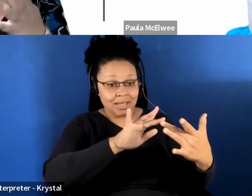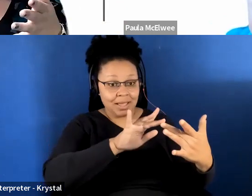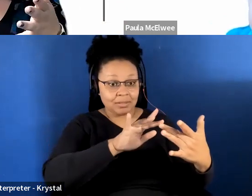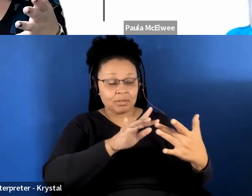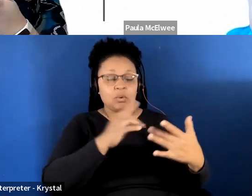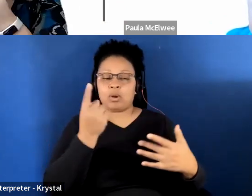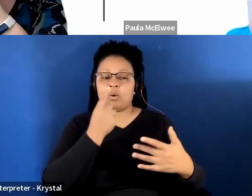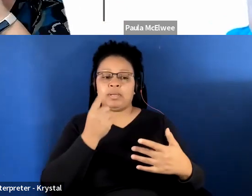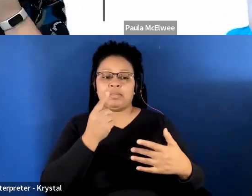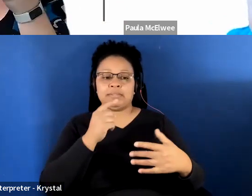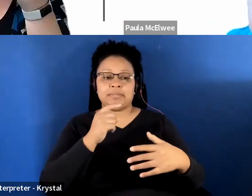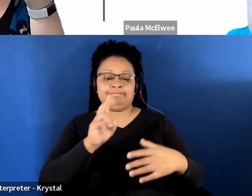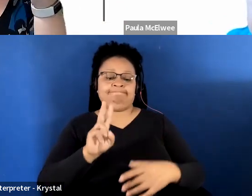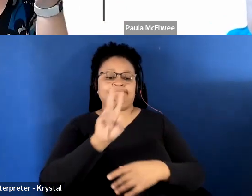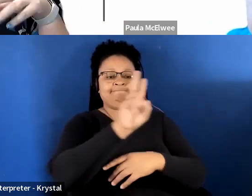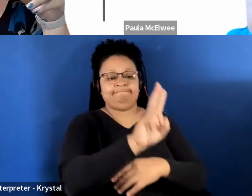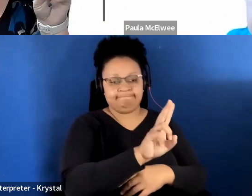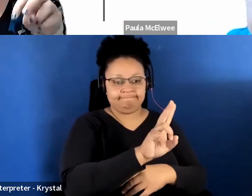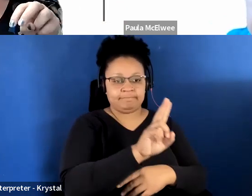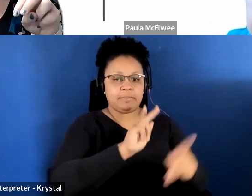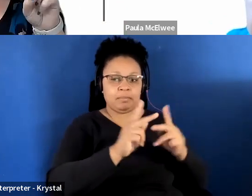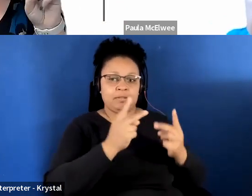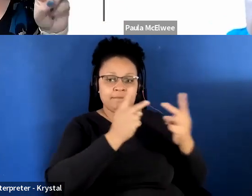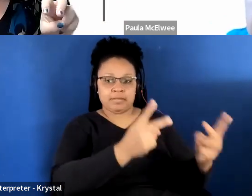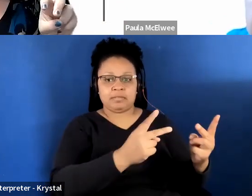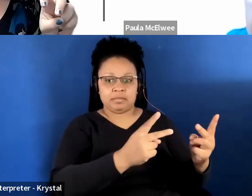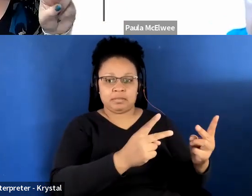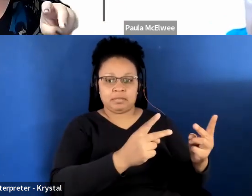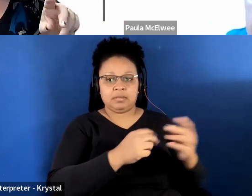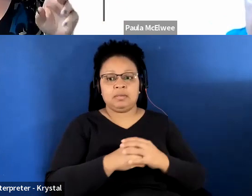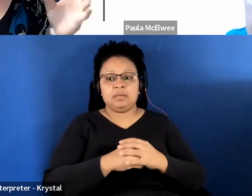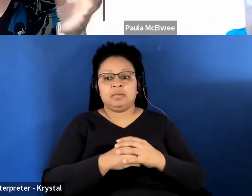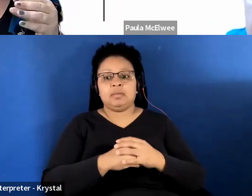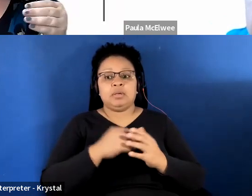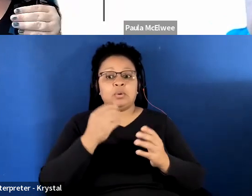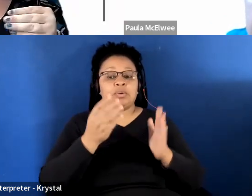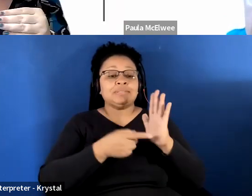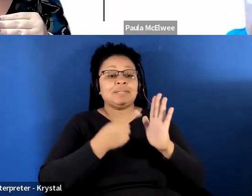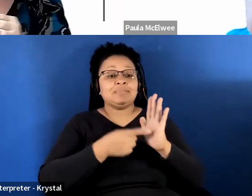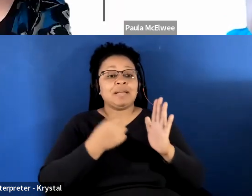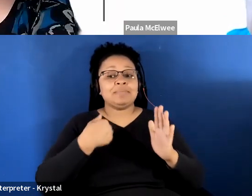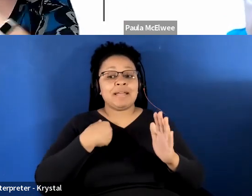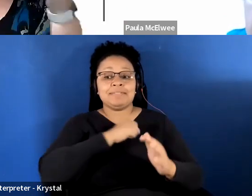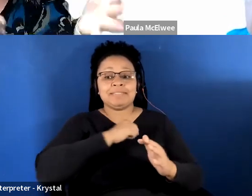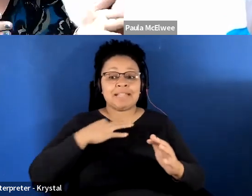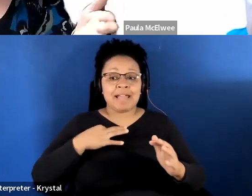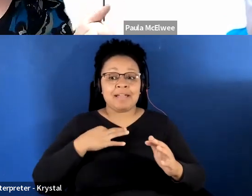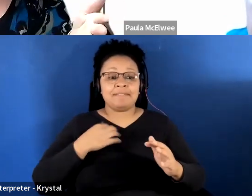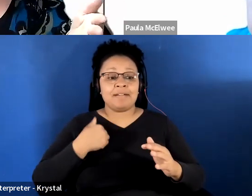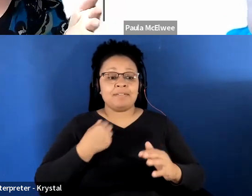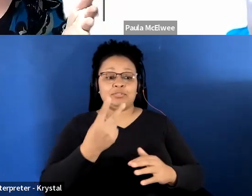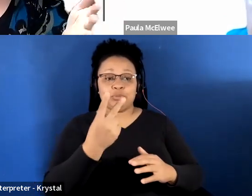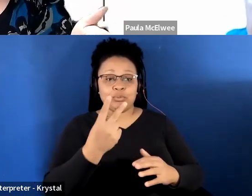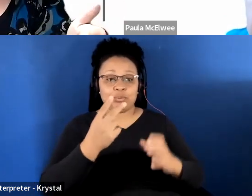And especially if you have staff that have two clients that are relatively close in proximity and you have to drive